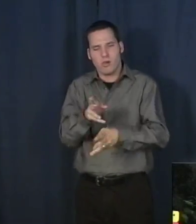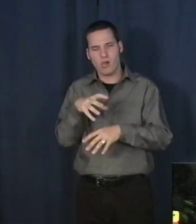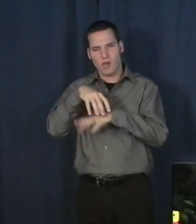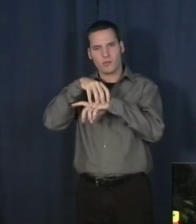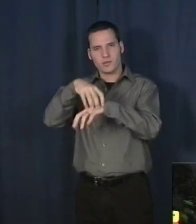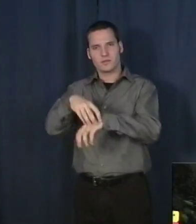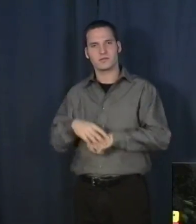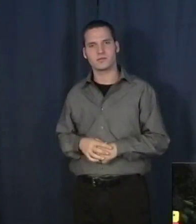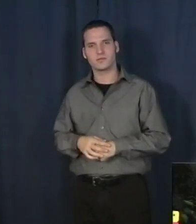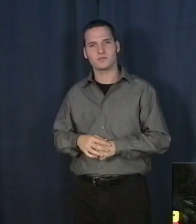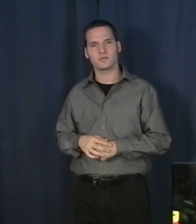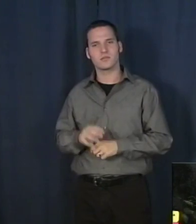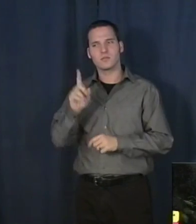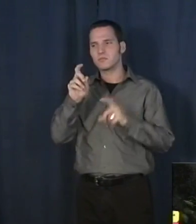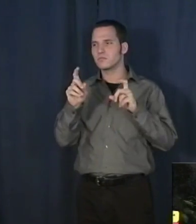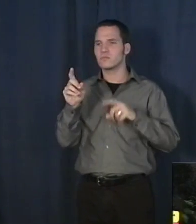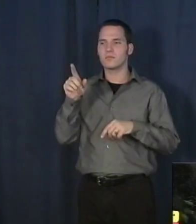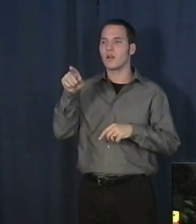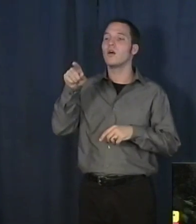they make out of puked up octopus?